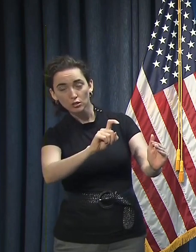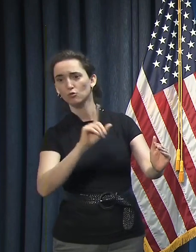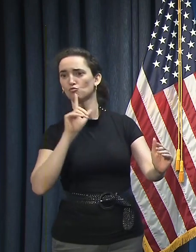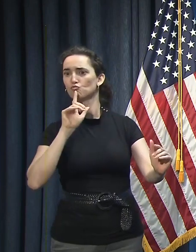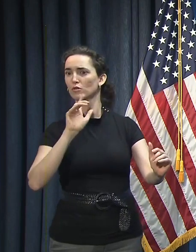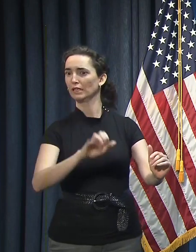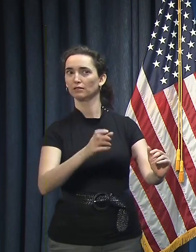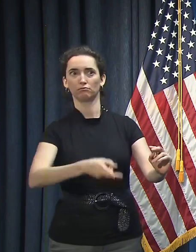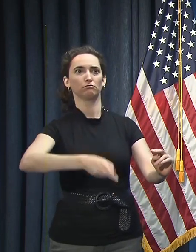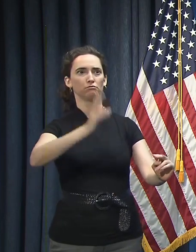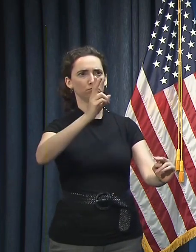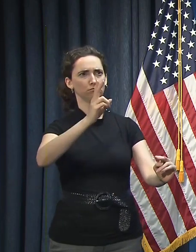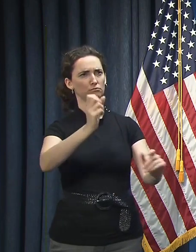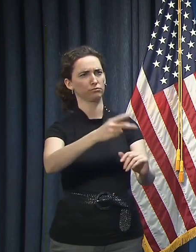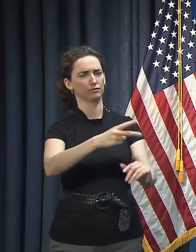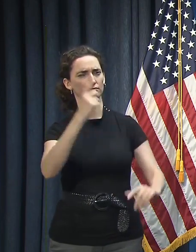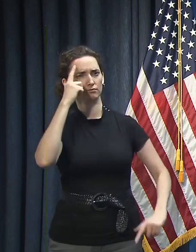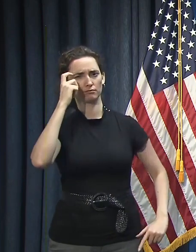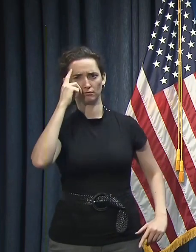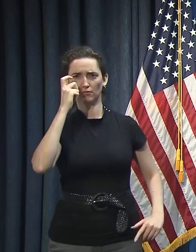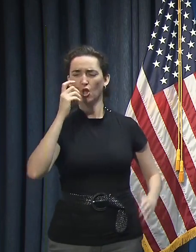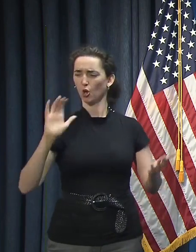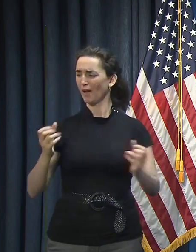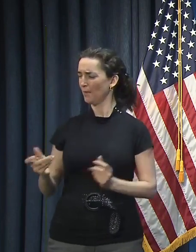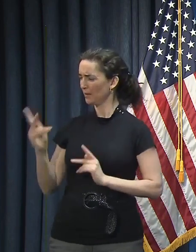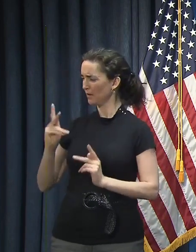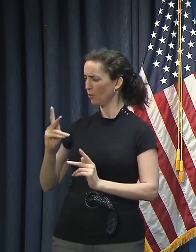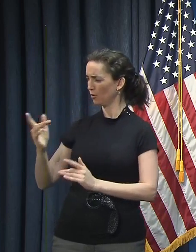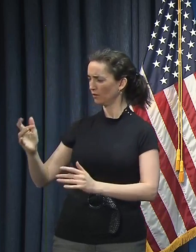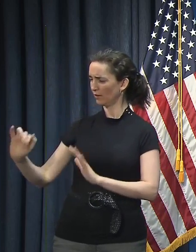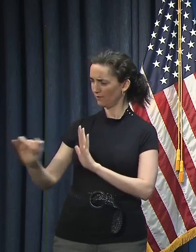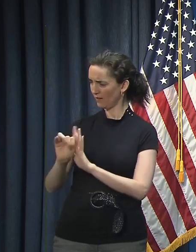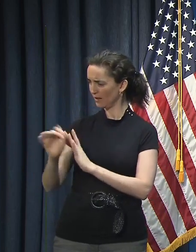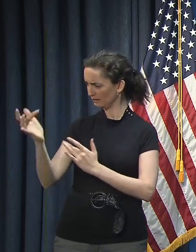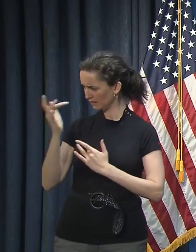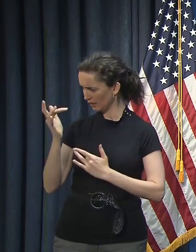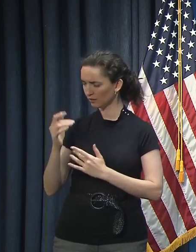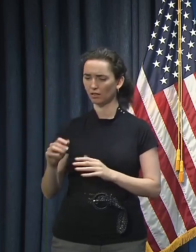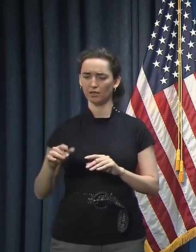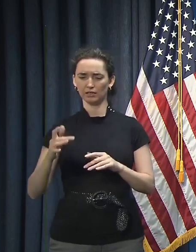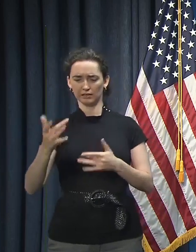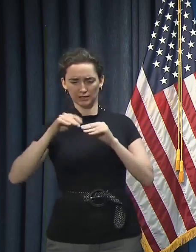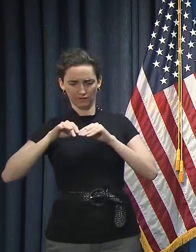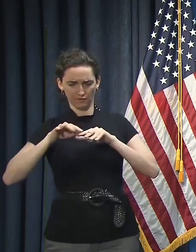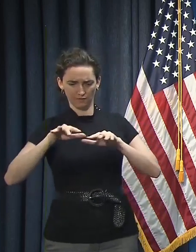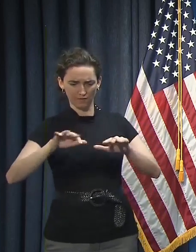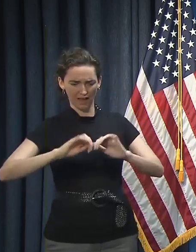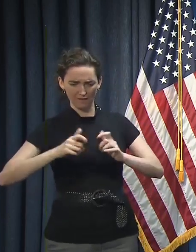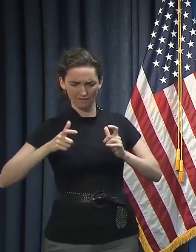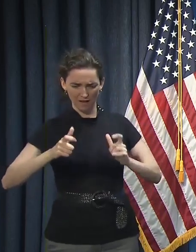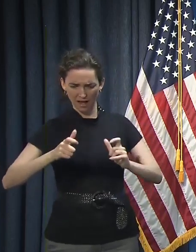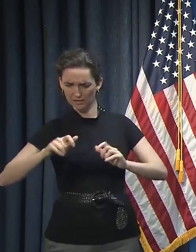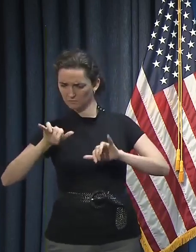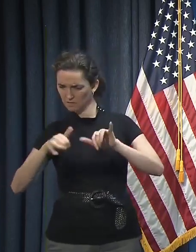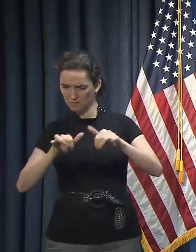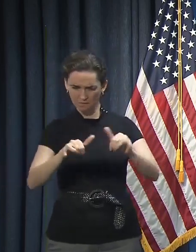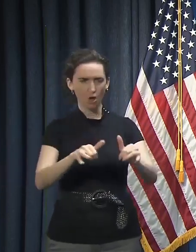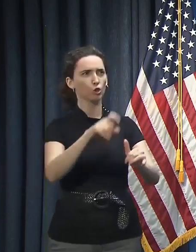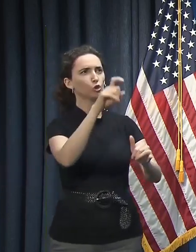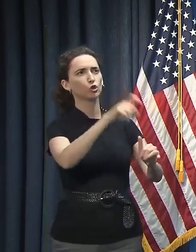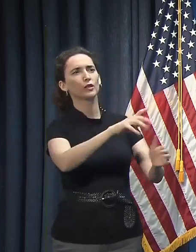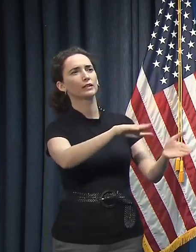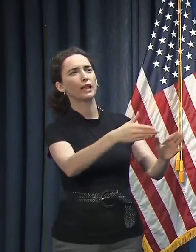the number of cases that we have and the rate of transmission that we really think is going on. And we're continuing to